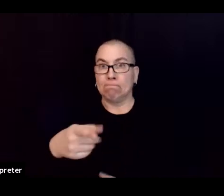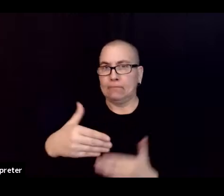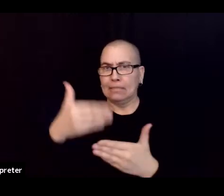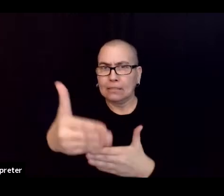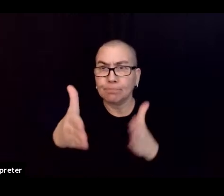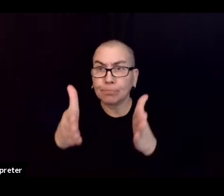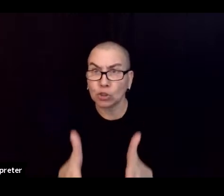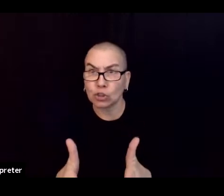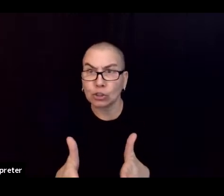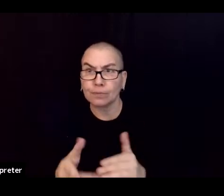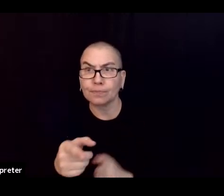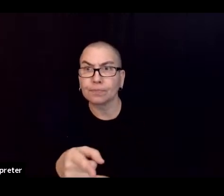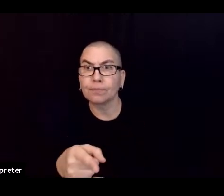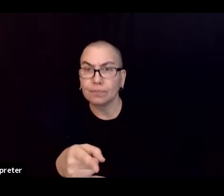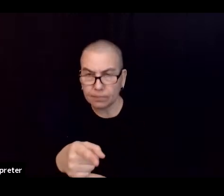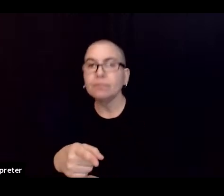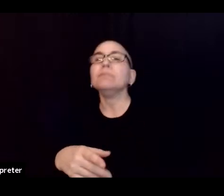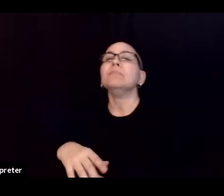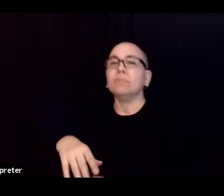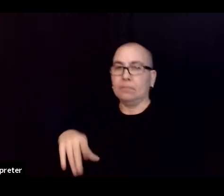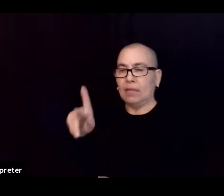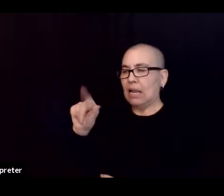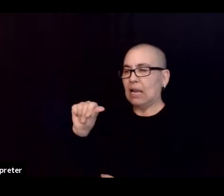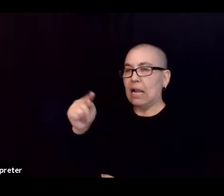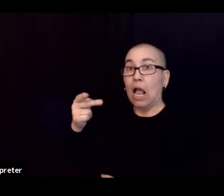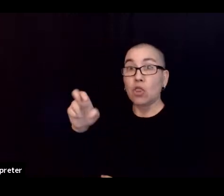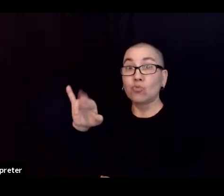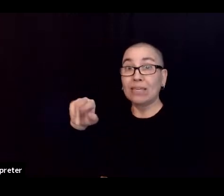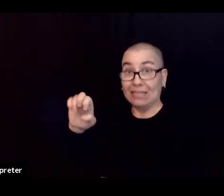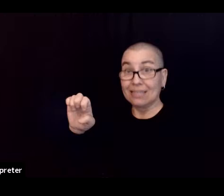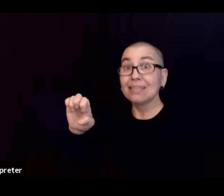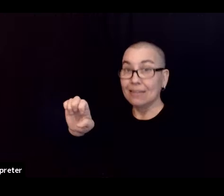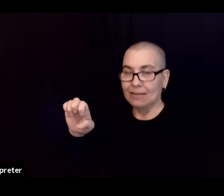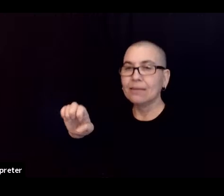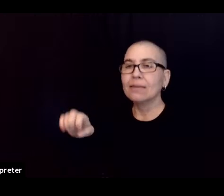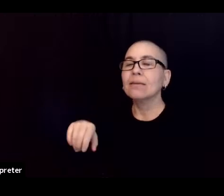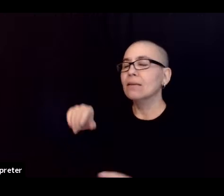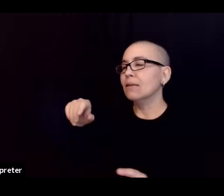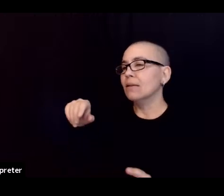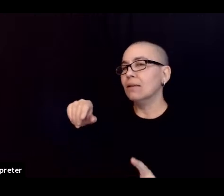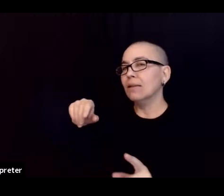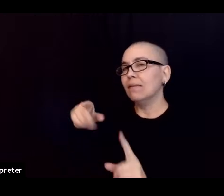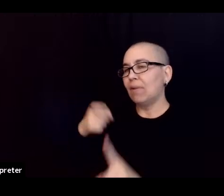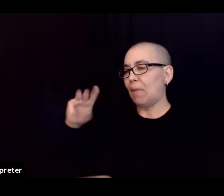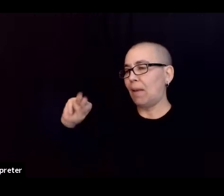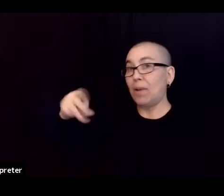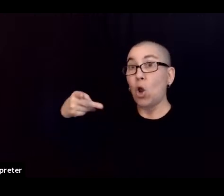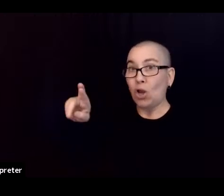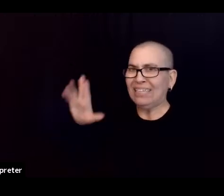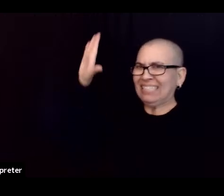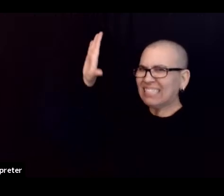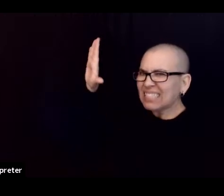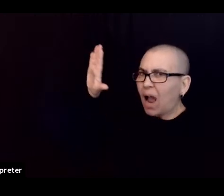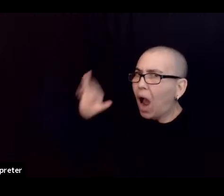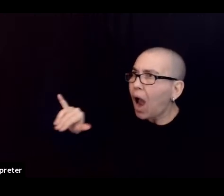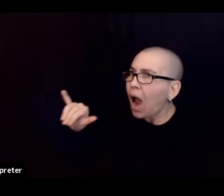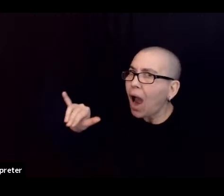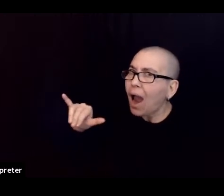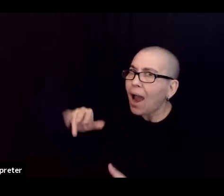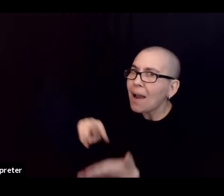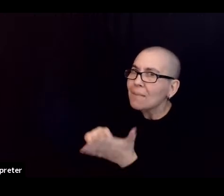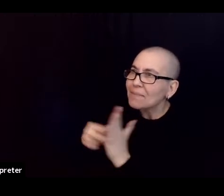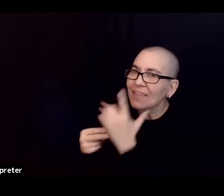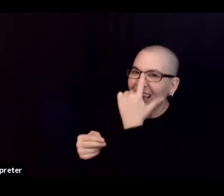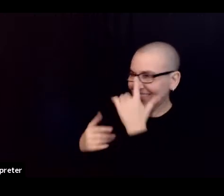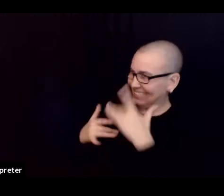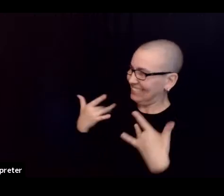Radio. Your line is now open. Woohoo, it's super here. Okay, so I want to go